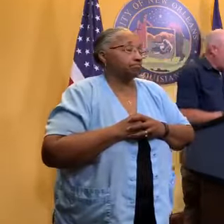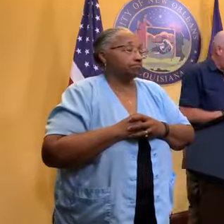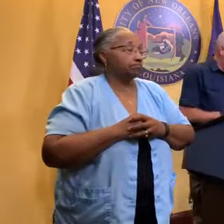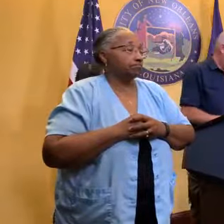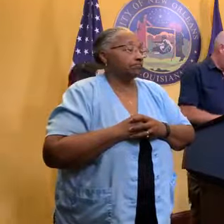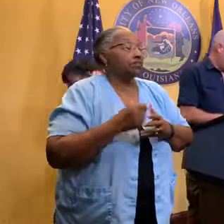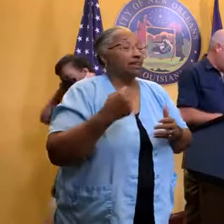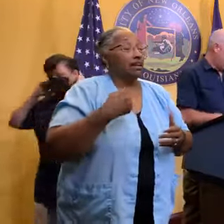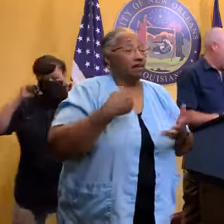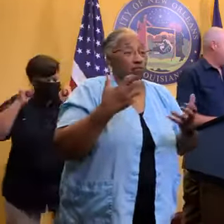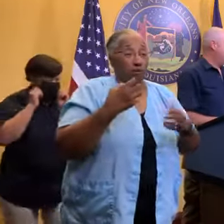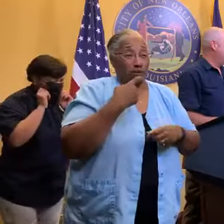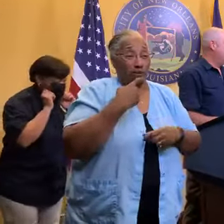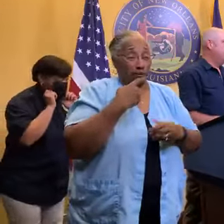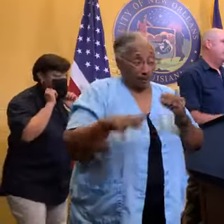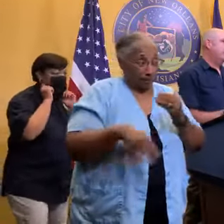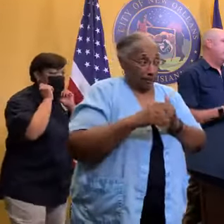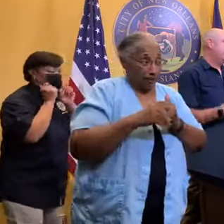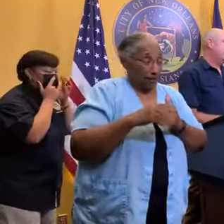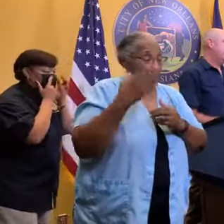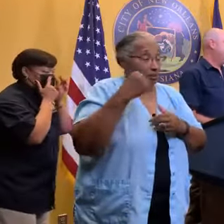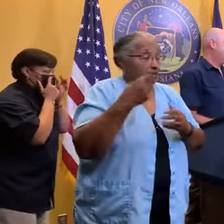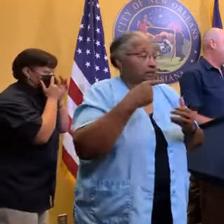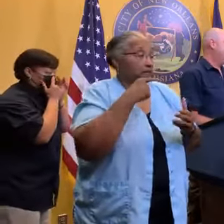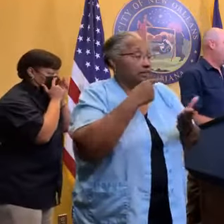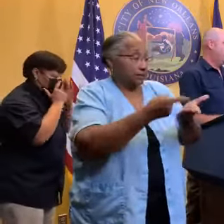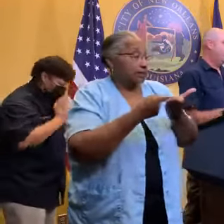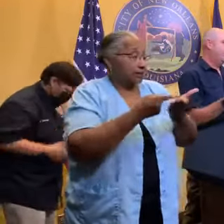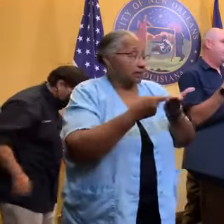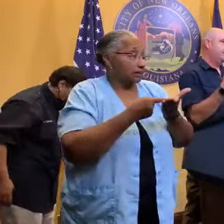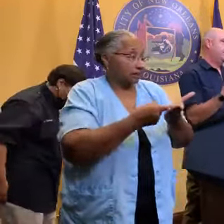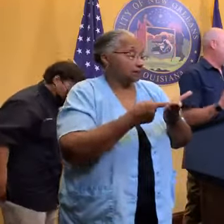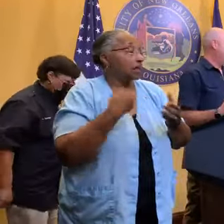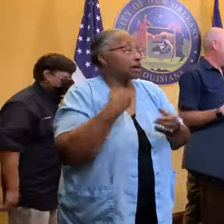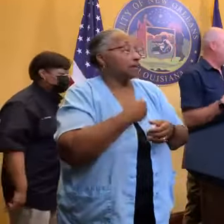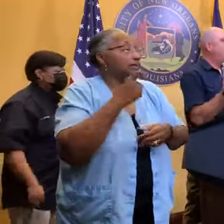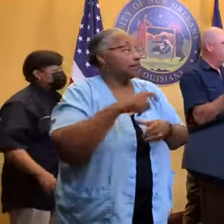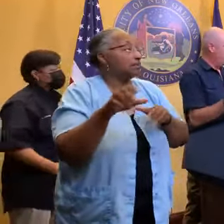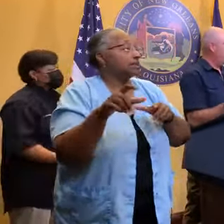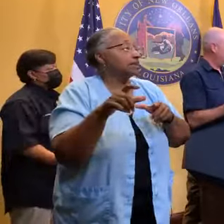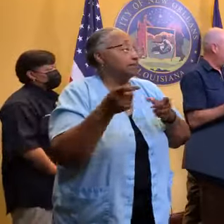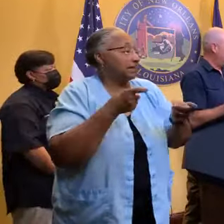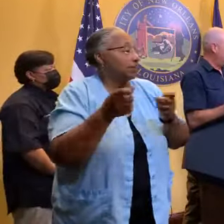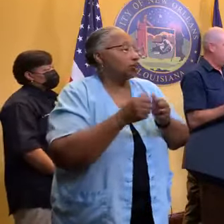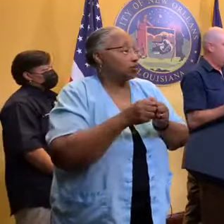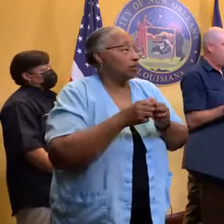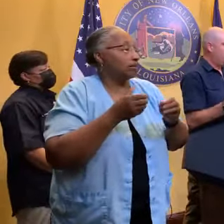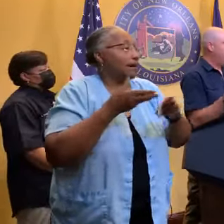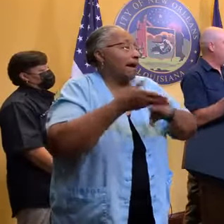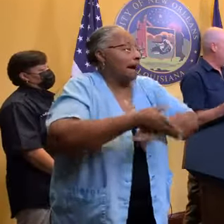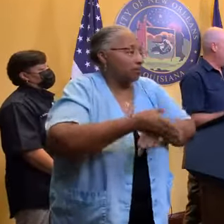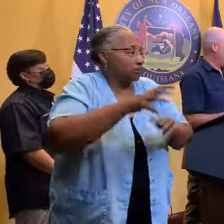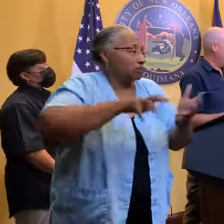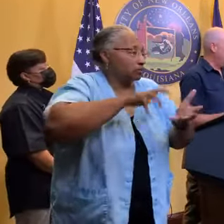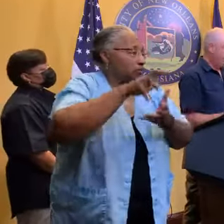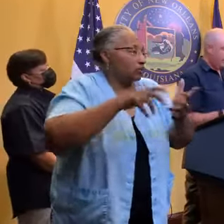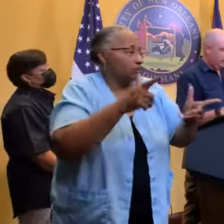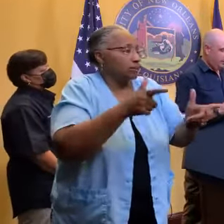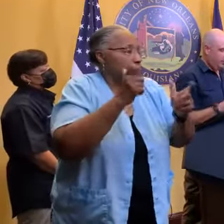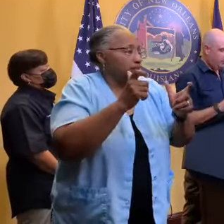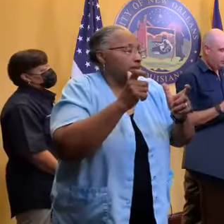I would just say, in addition, because I talked about the expectations about us having to deal with a post-storm, immediate recovery as